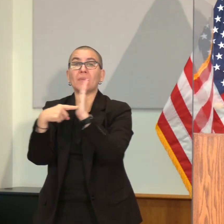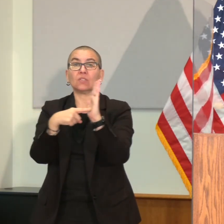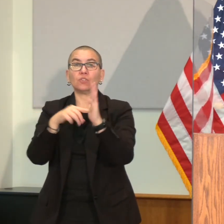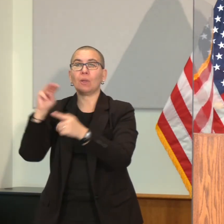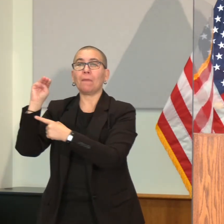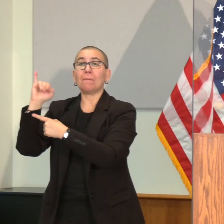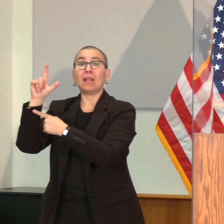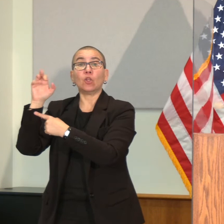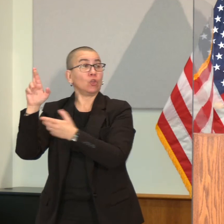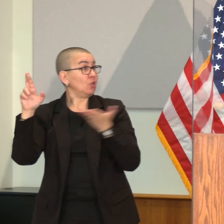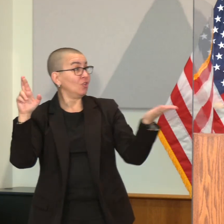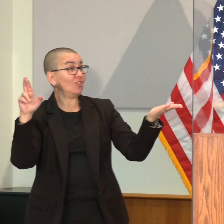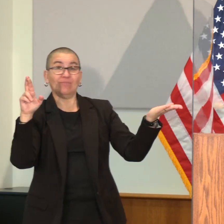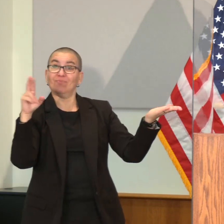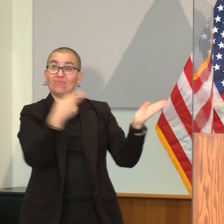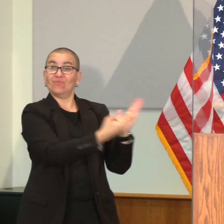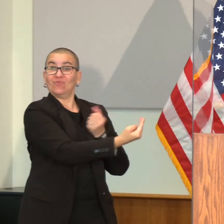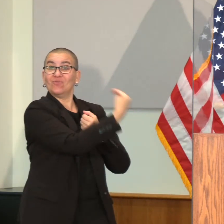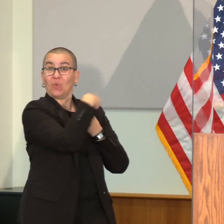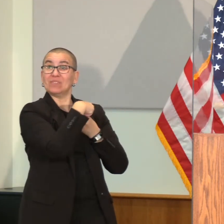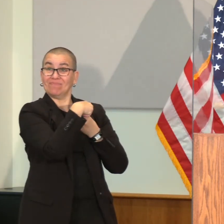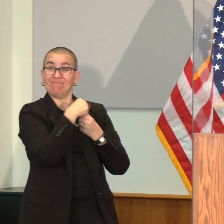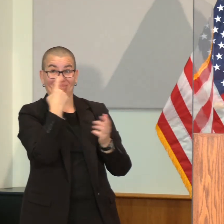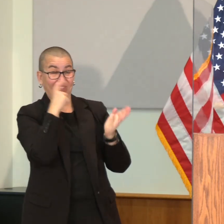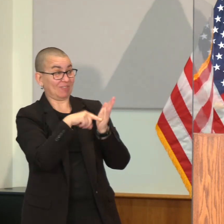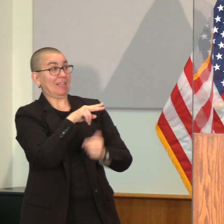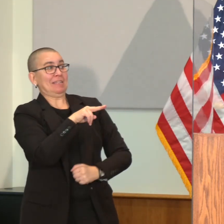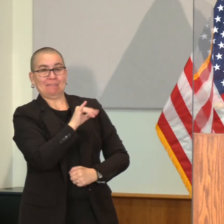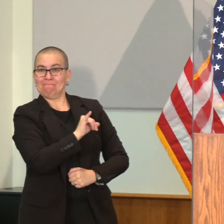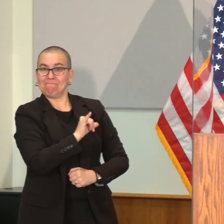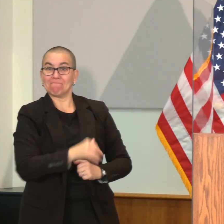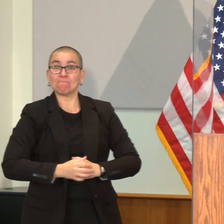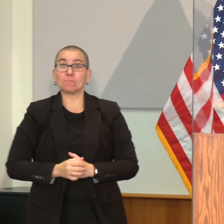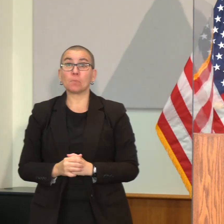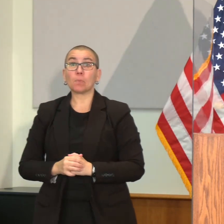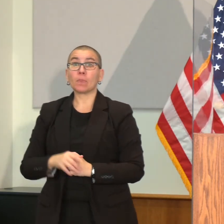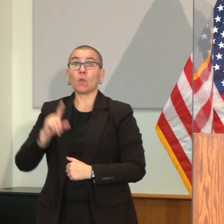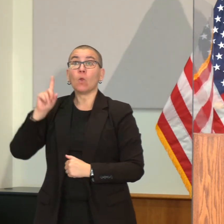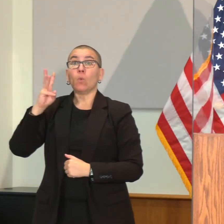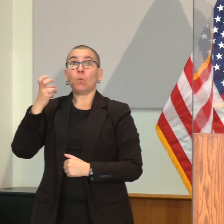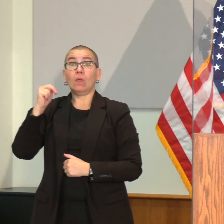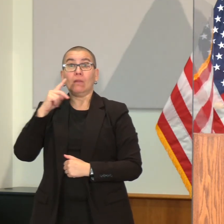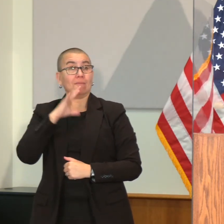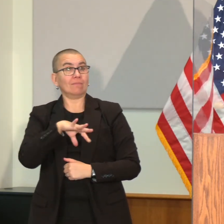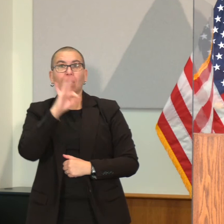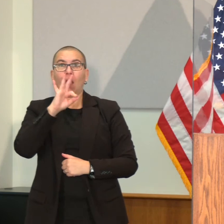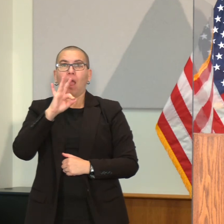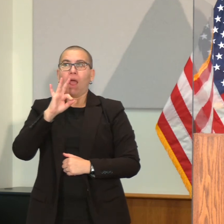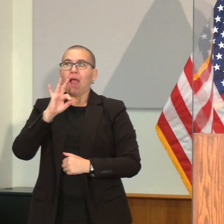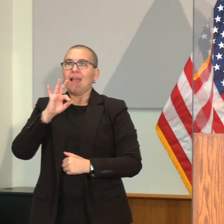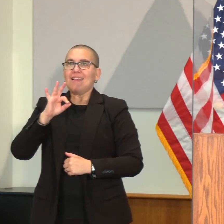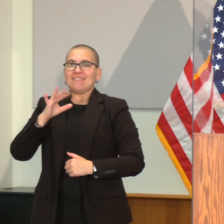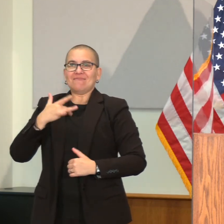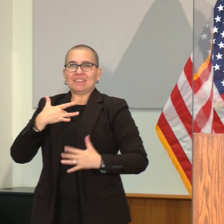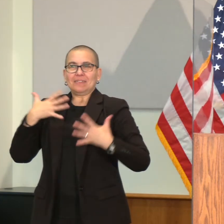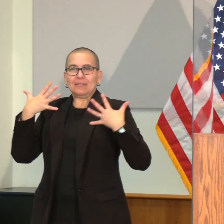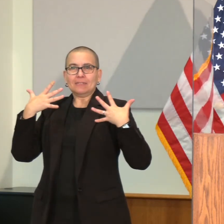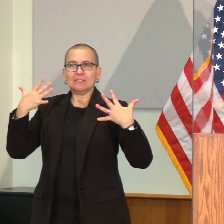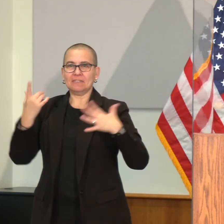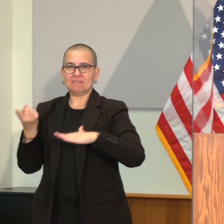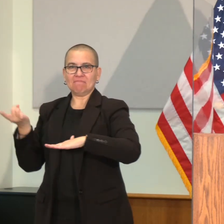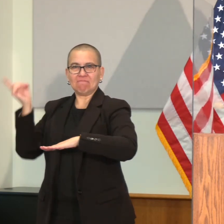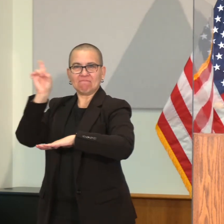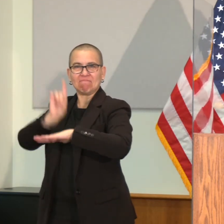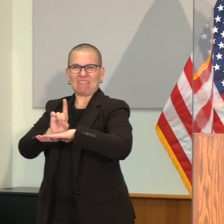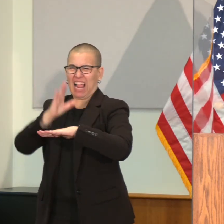this. At a moment when we're going to have to find our better angels, and we're going to need leaders to step up and step out of a place that's comfortable around everything